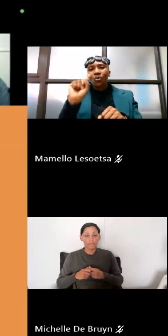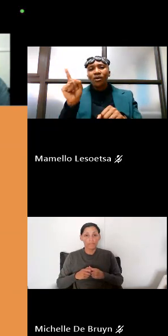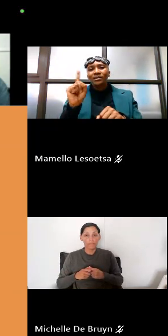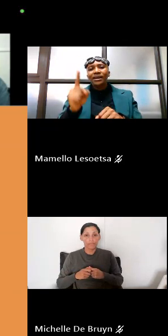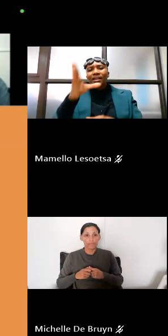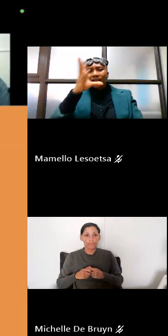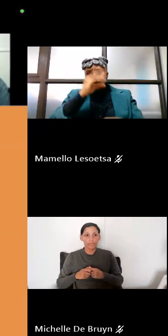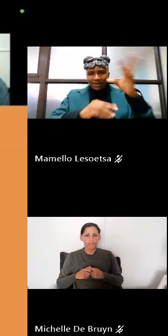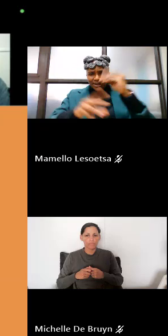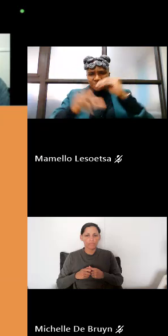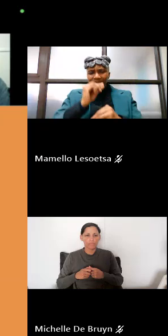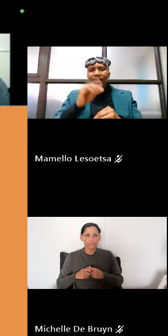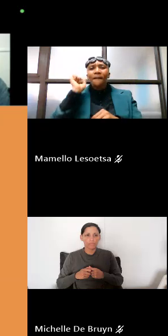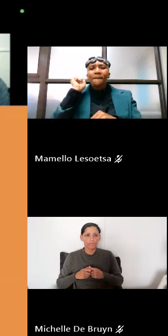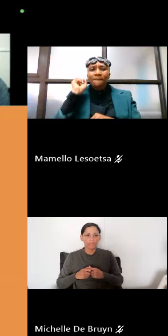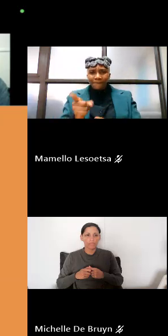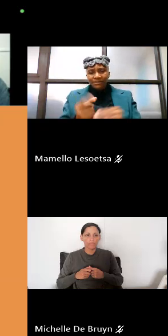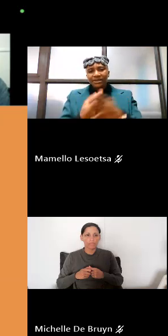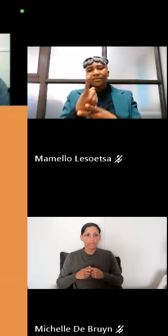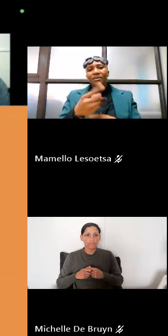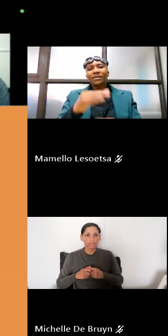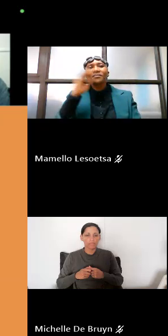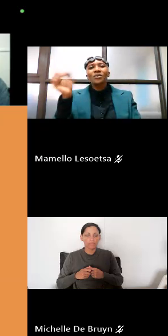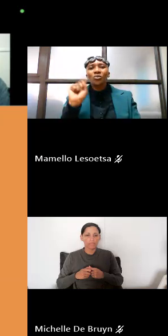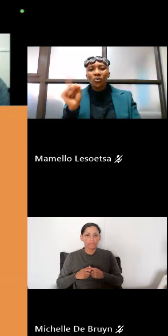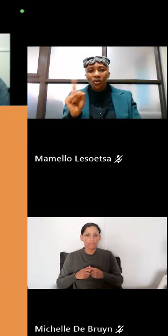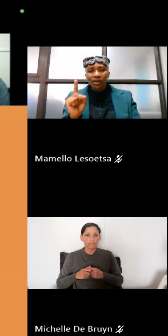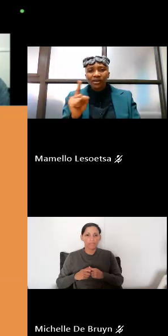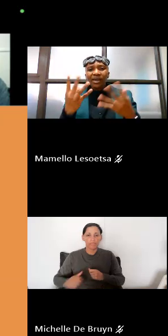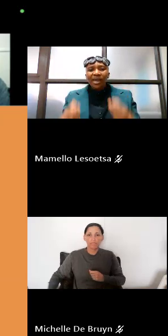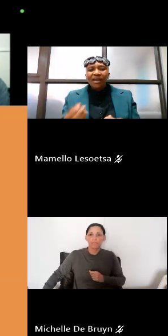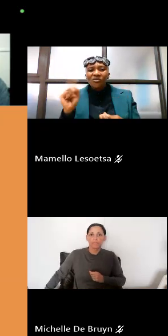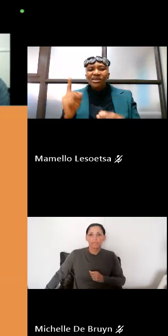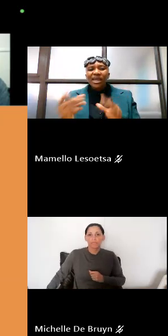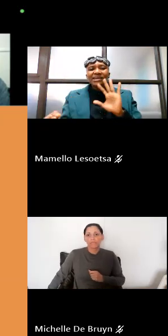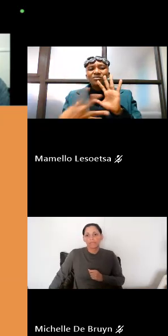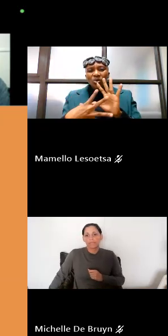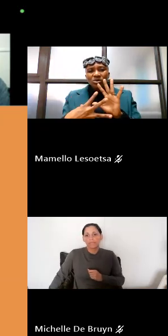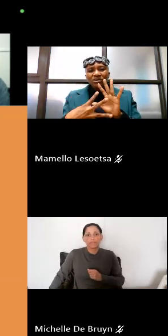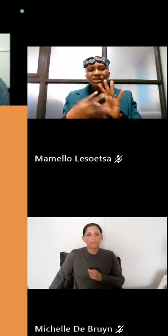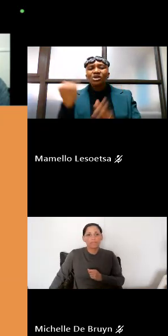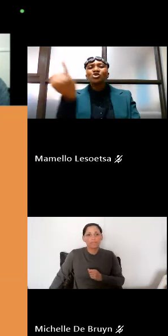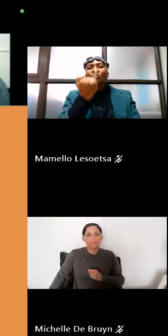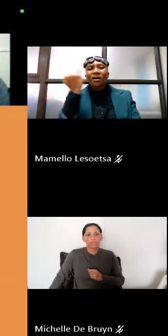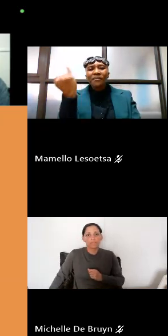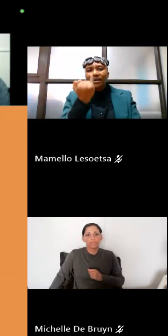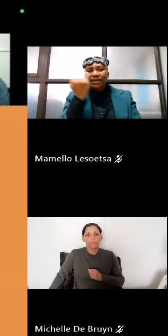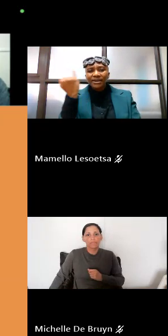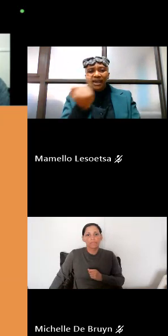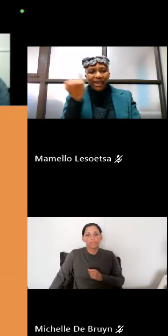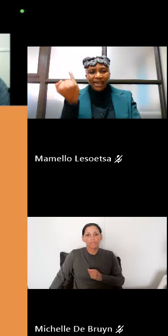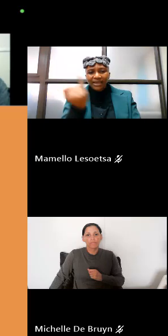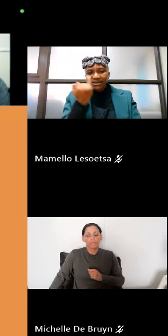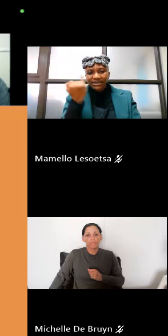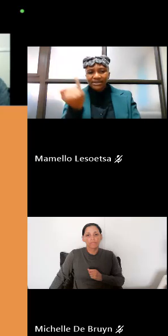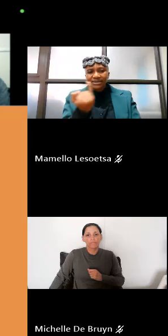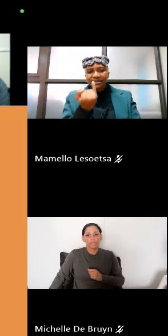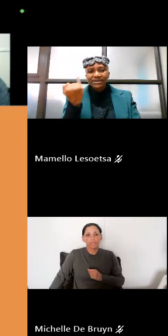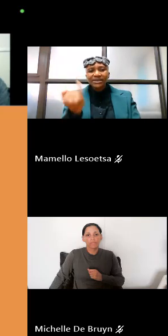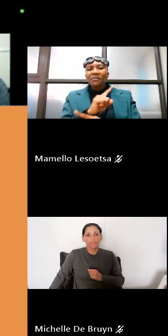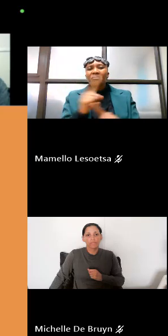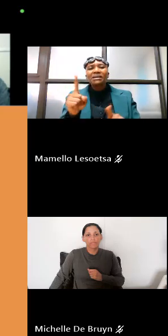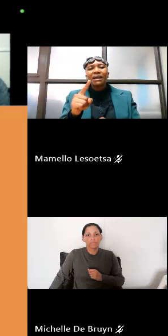typical format of supermarkets, but also, again, when it's not typical. They've got to use their cane